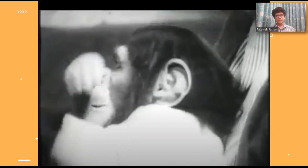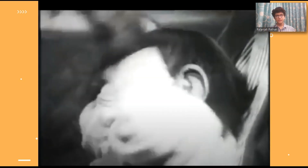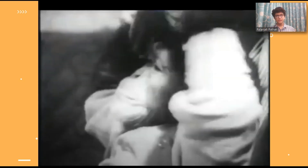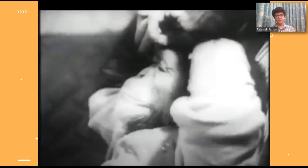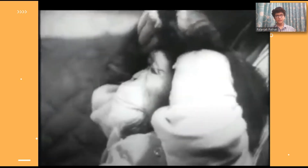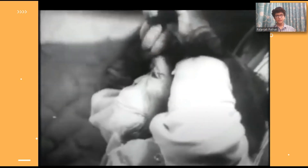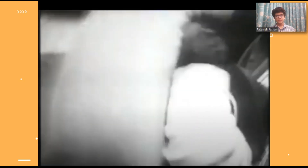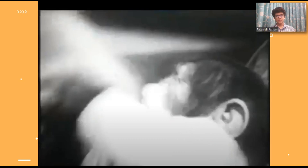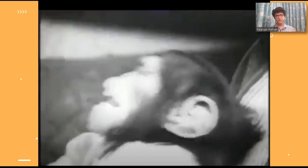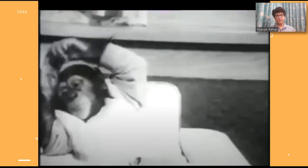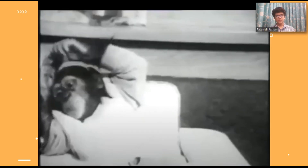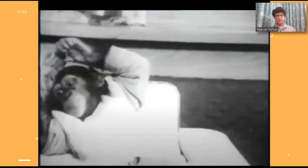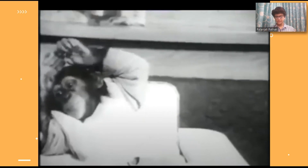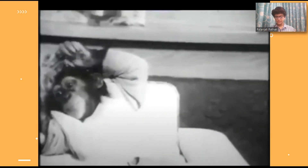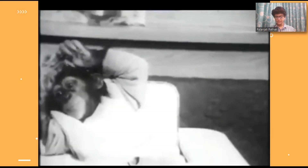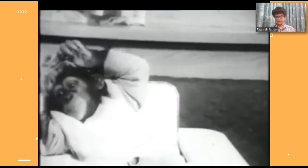More, more, more.